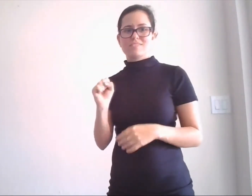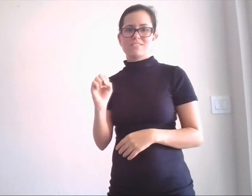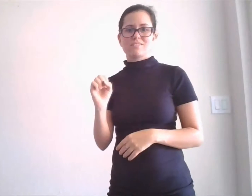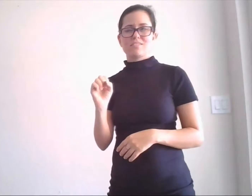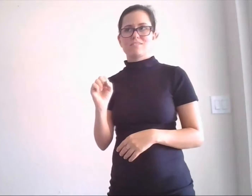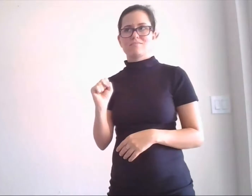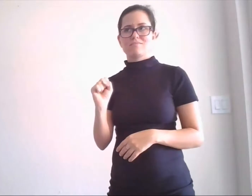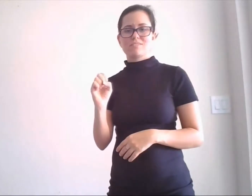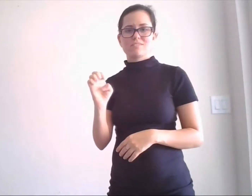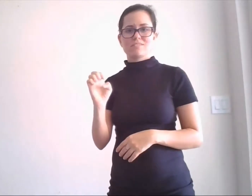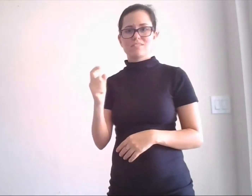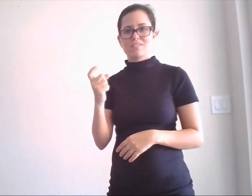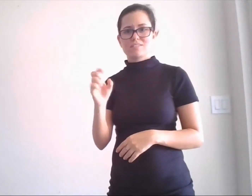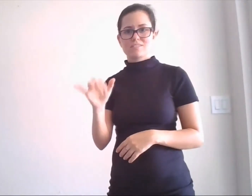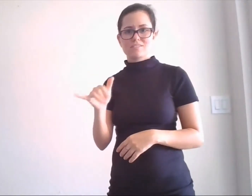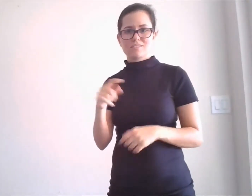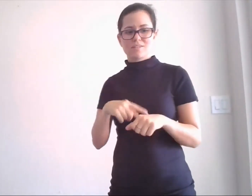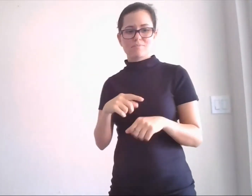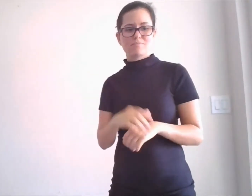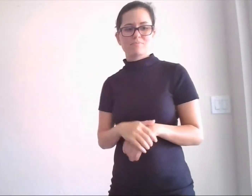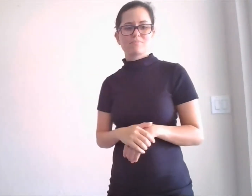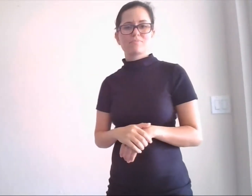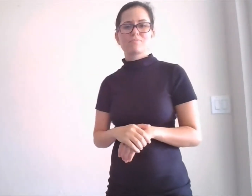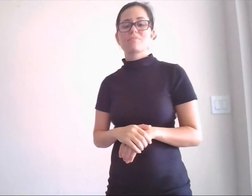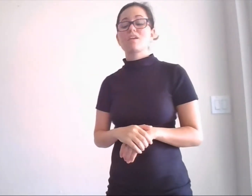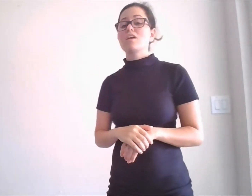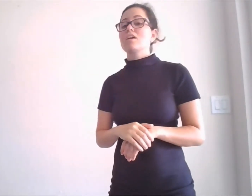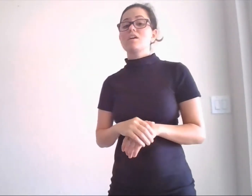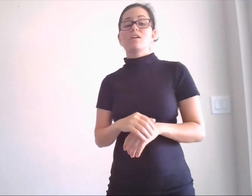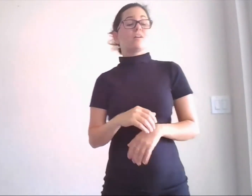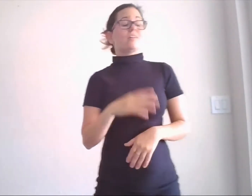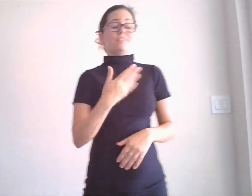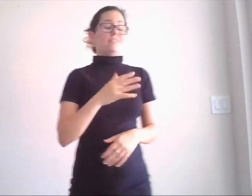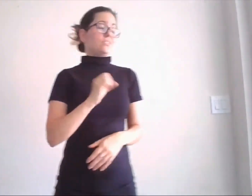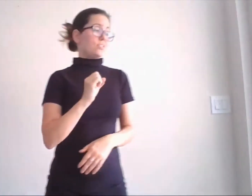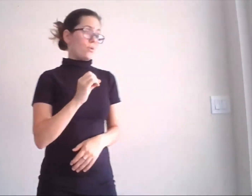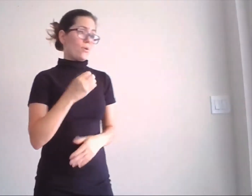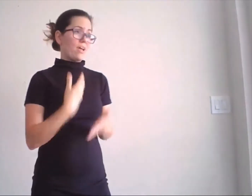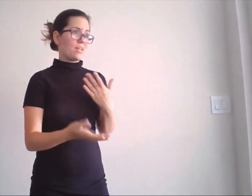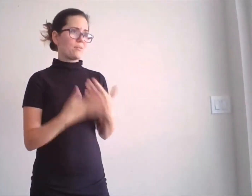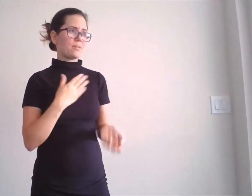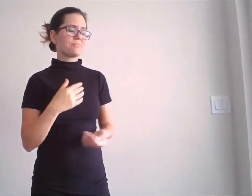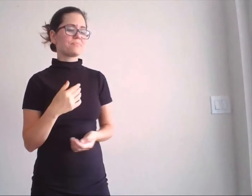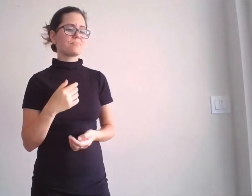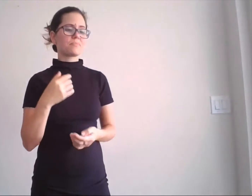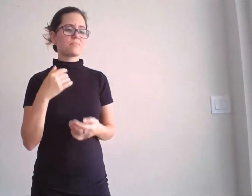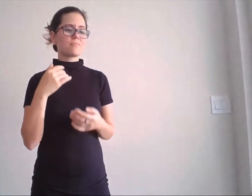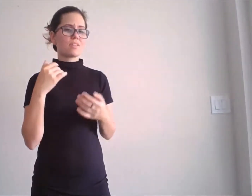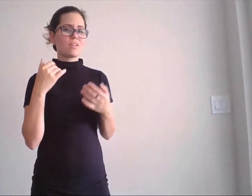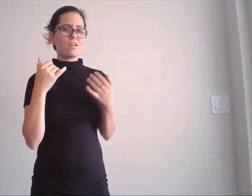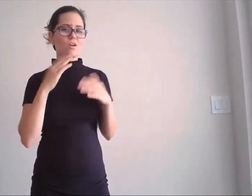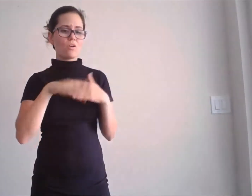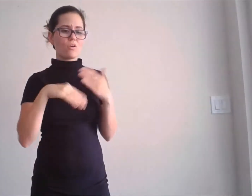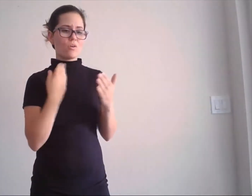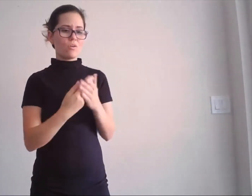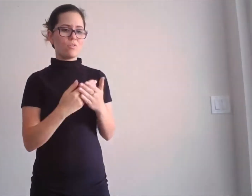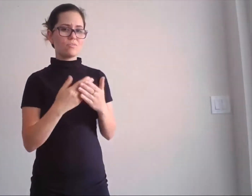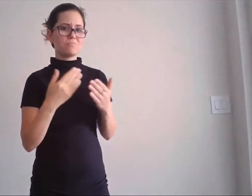today. Not about lights at all. It's about how on earth could someone be married to Rhett McLaughlin for 18